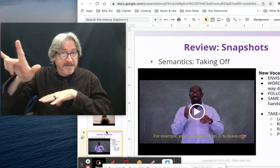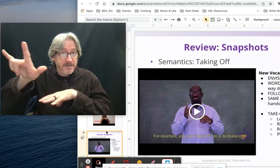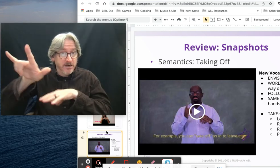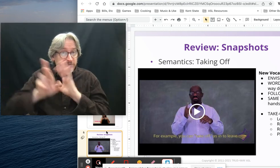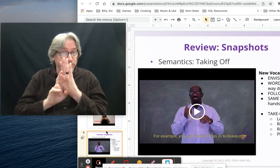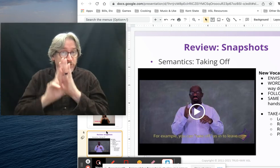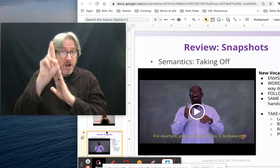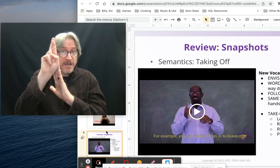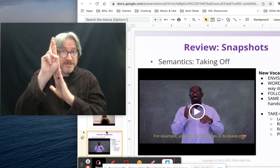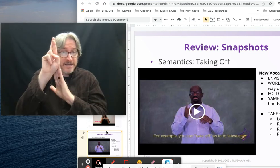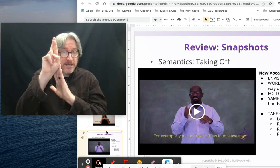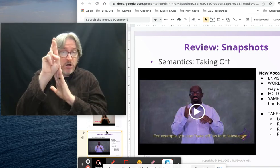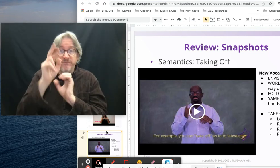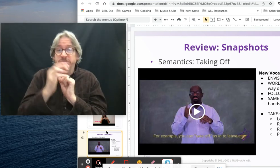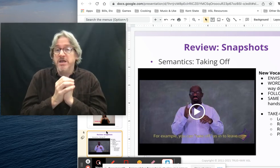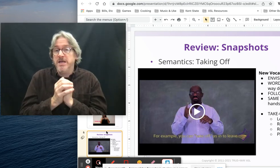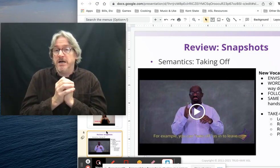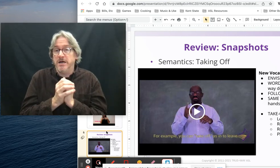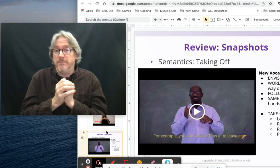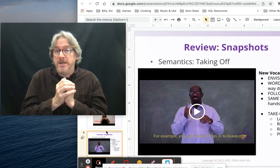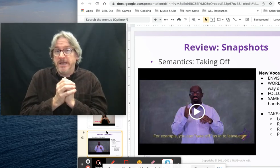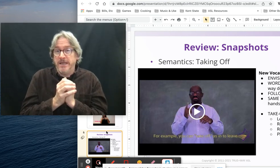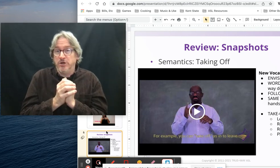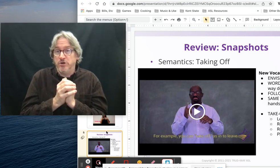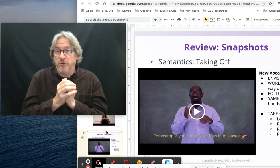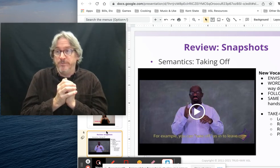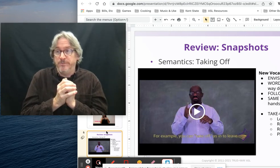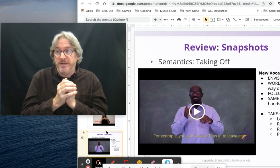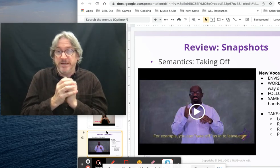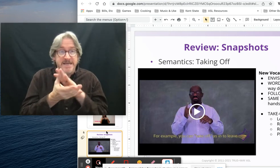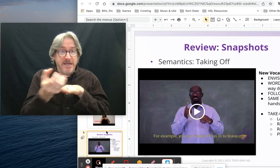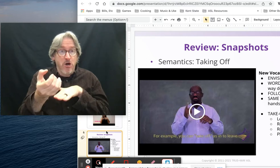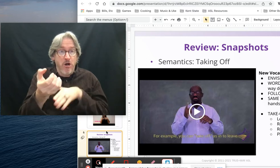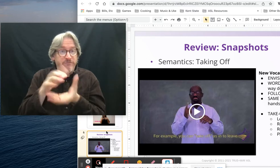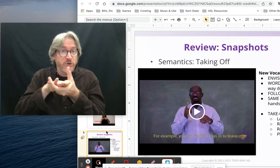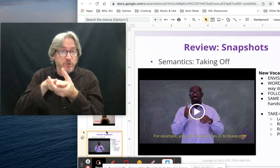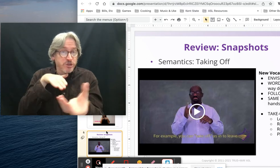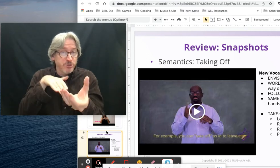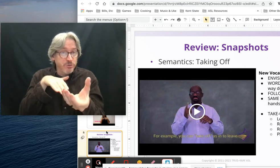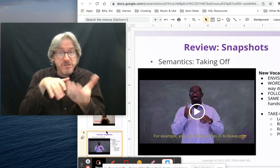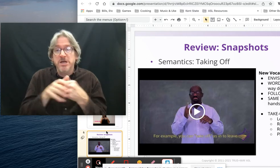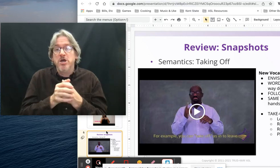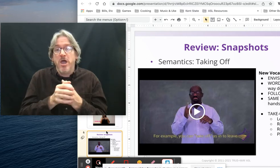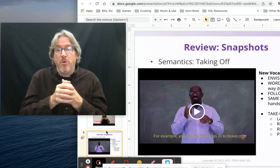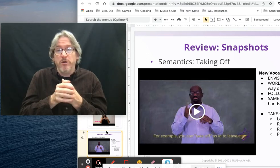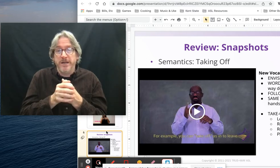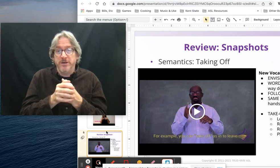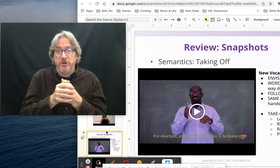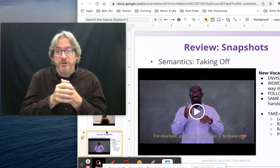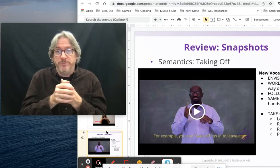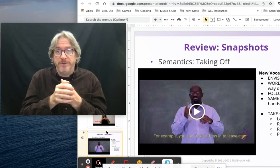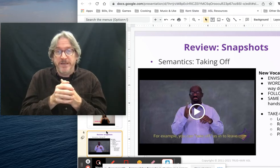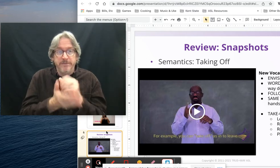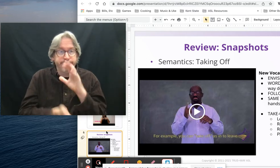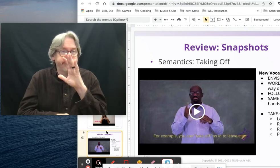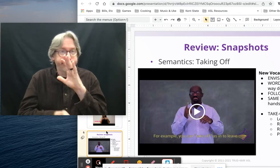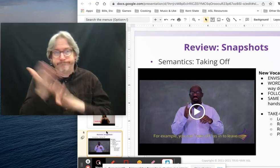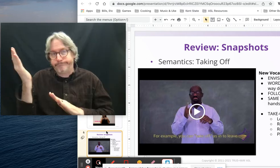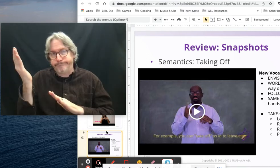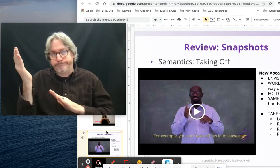plane taking off. It could be a rocket taking off. It could be taking off your shoes, or it could